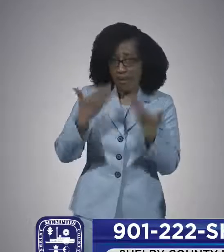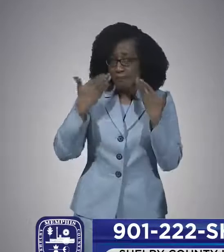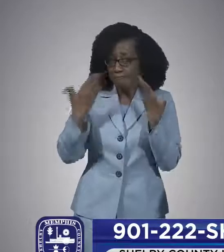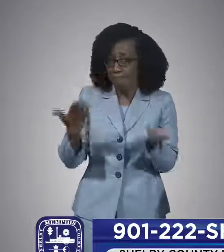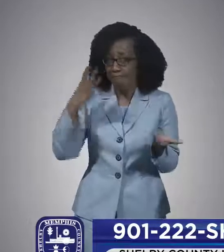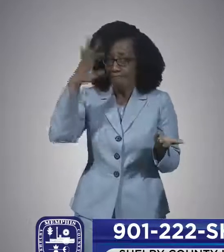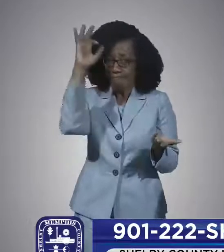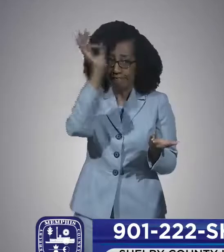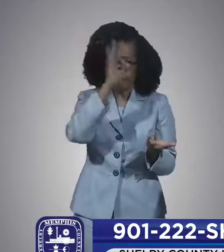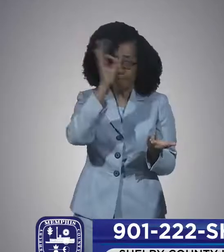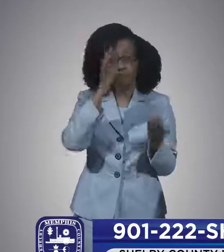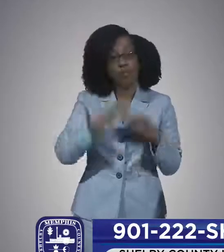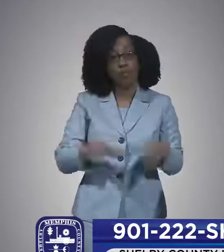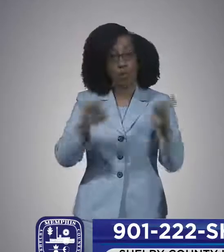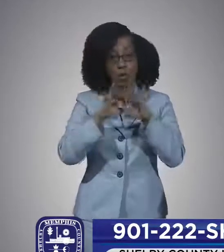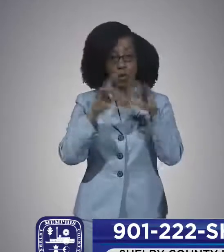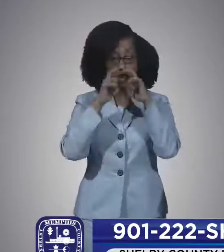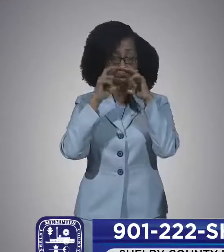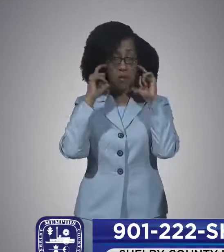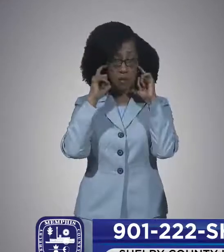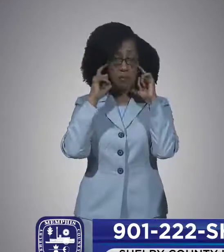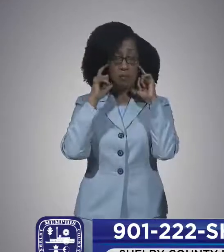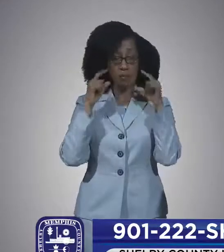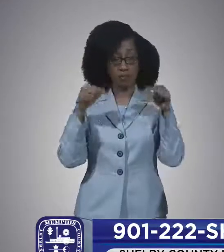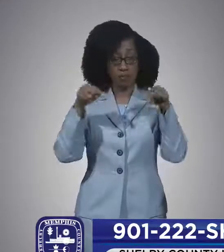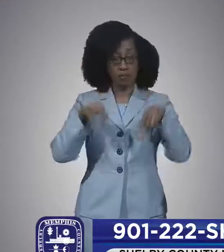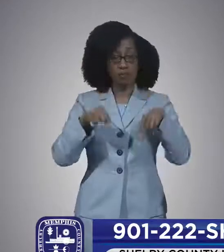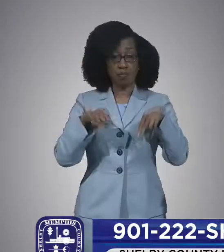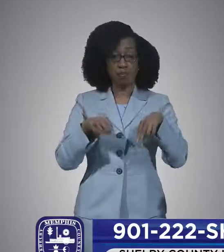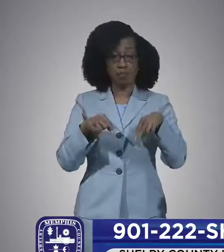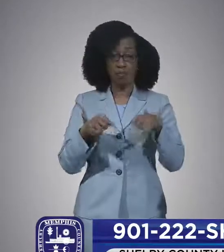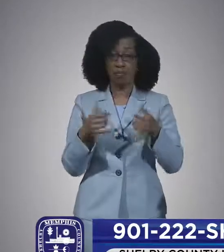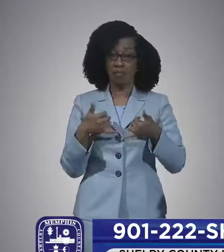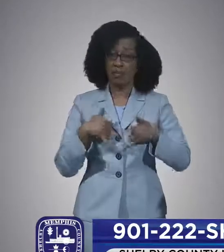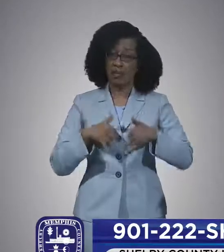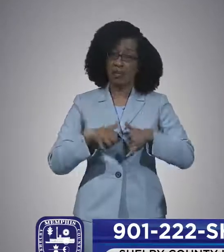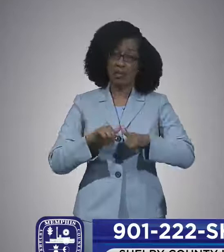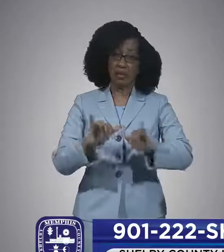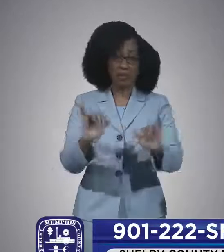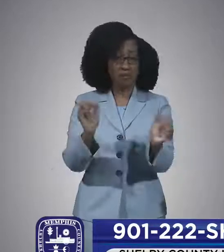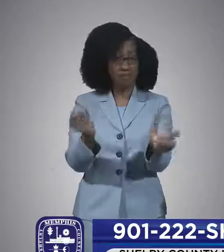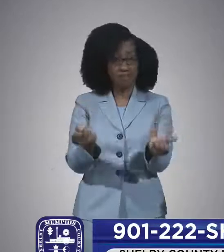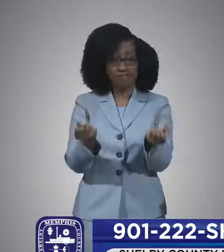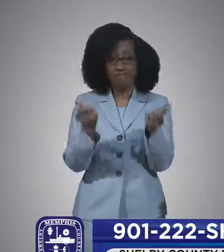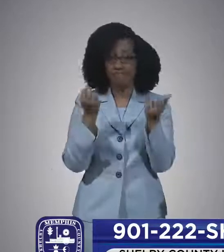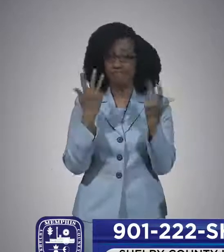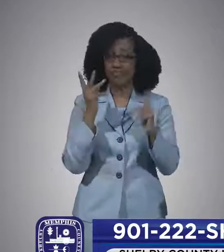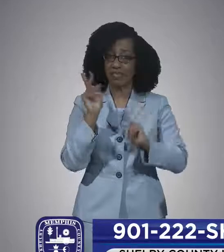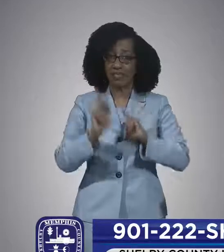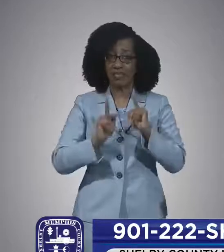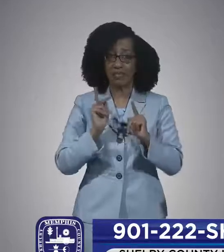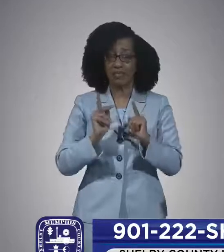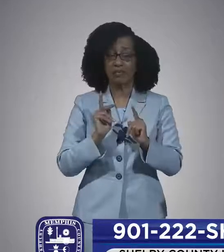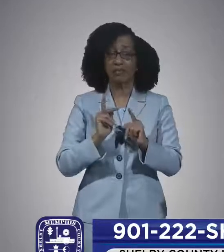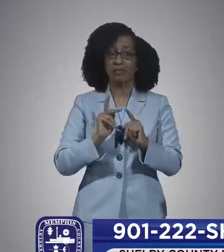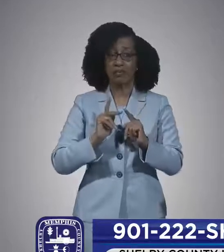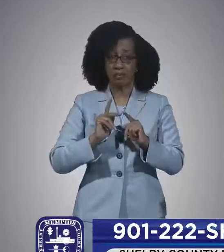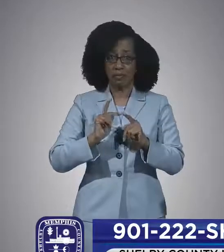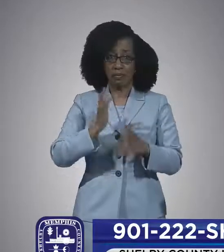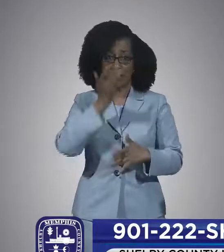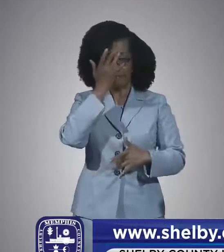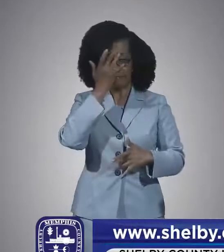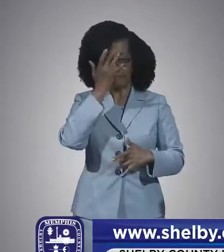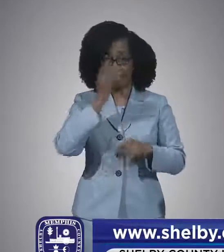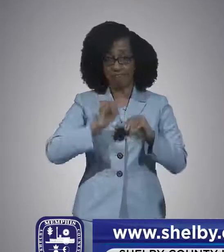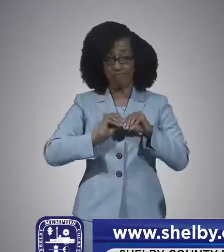that right now in our community, we still have a high case rate, and at the same time, we have a relatively